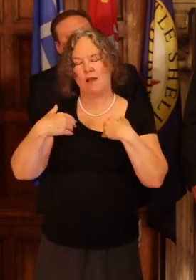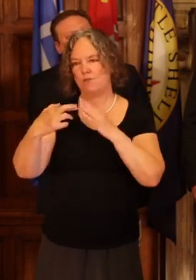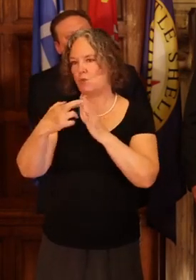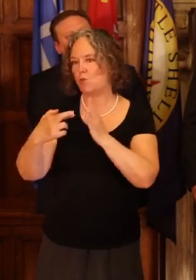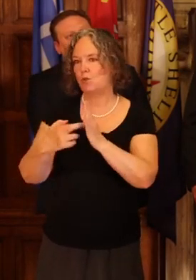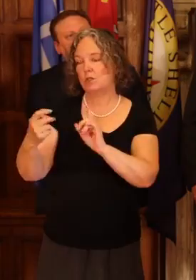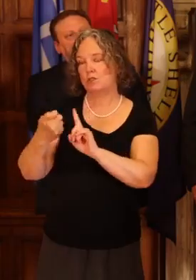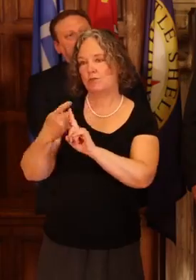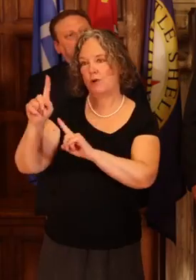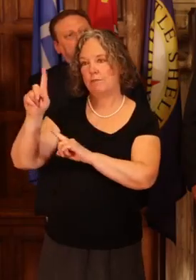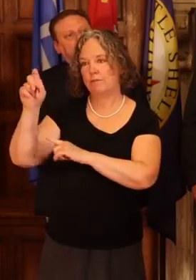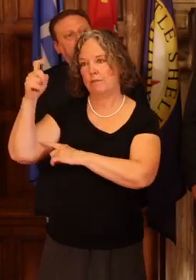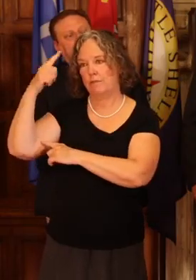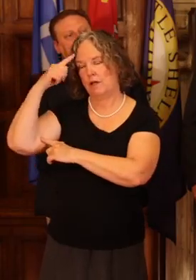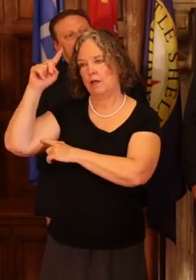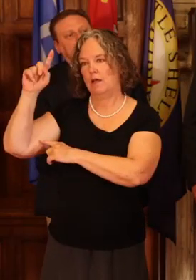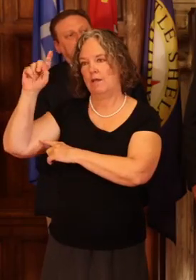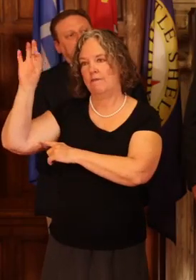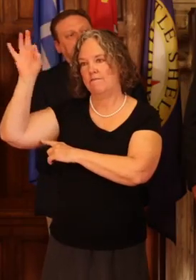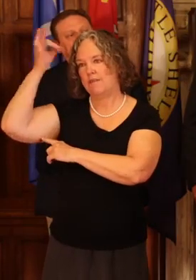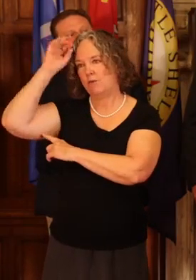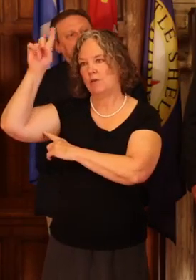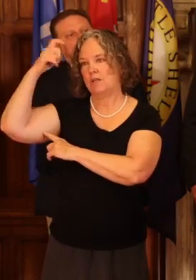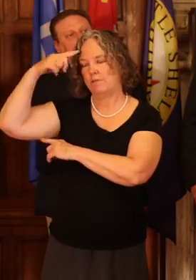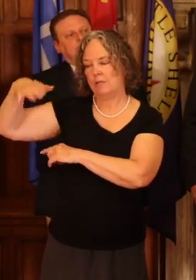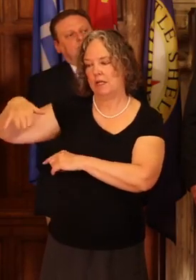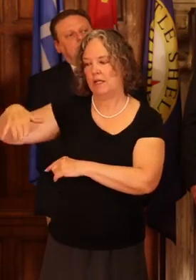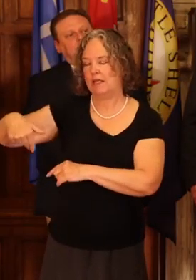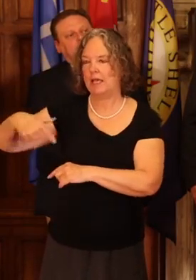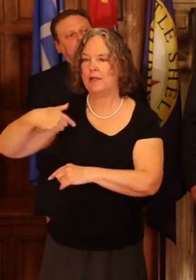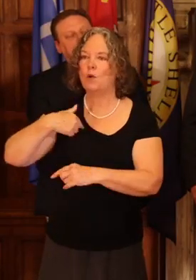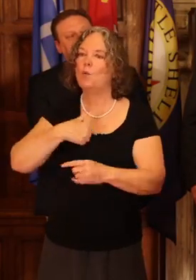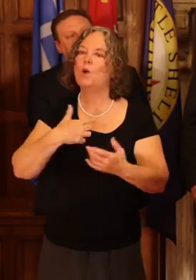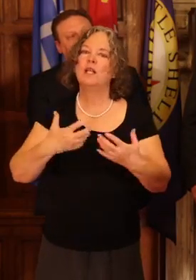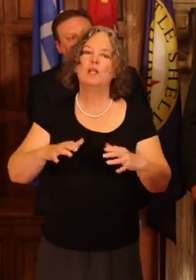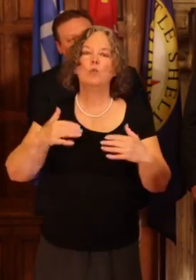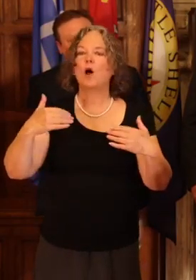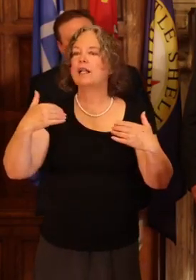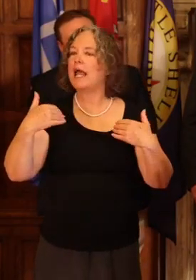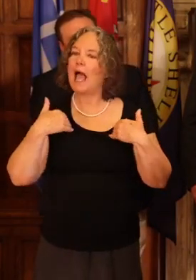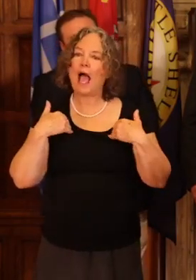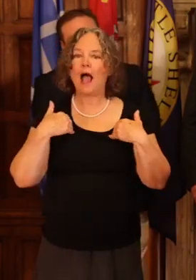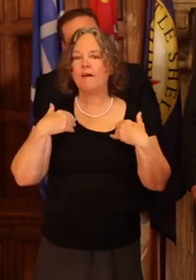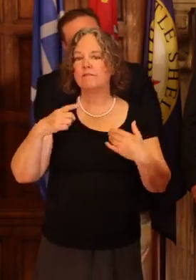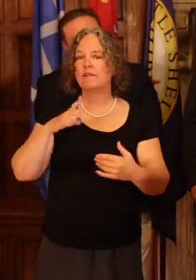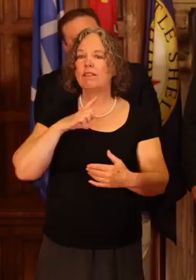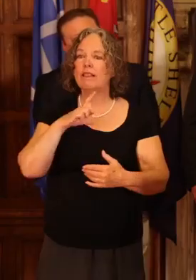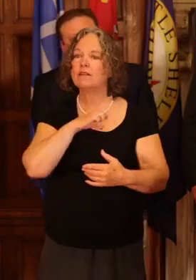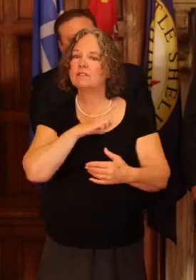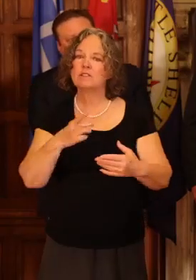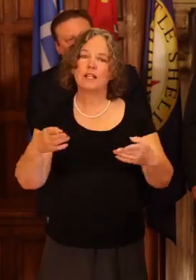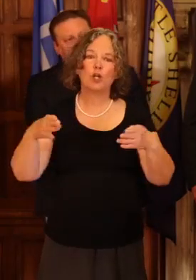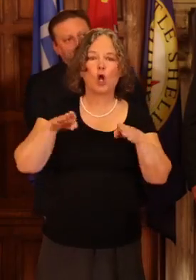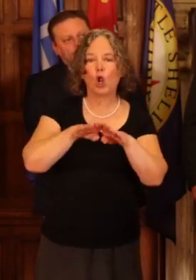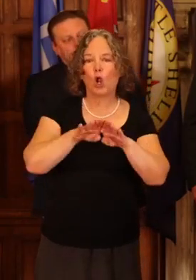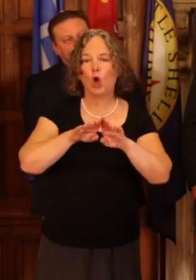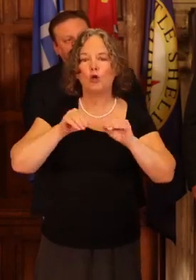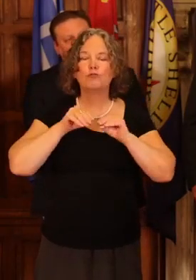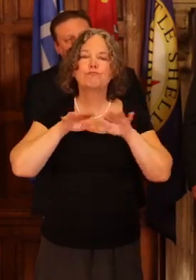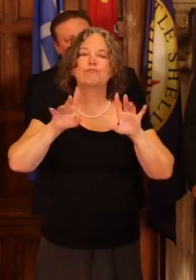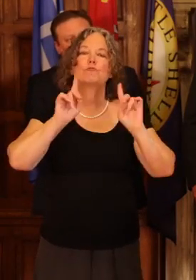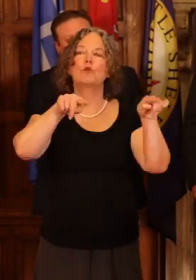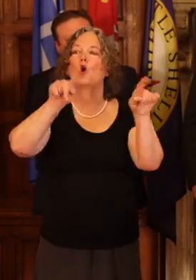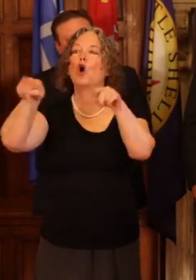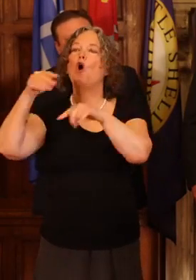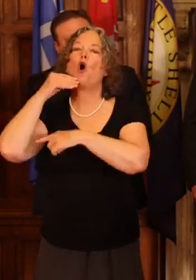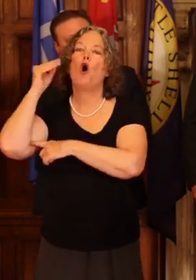And we didn't want to be in a situation with the legislature signing out and going home and then be constrained in some way